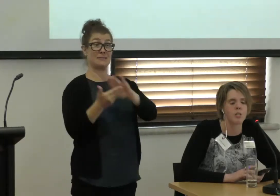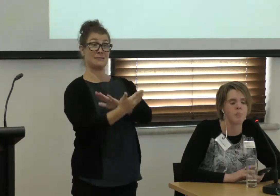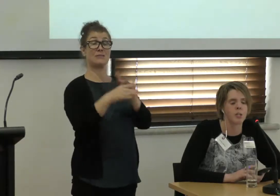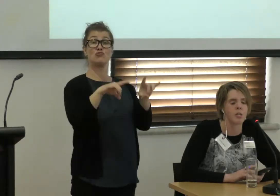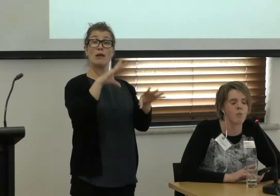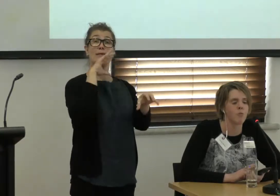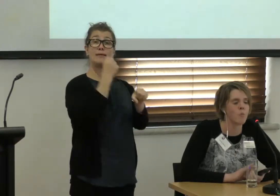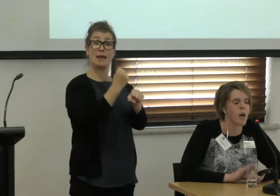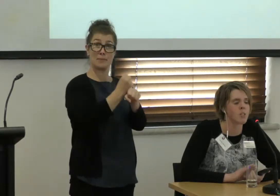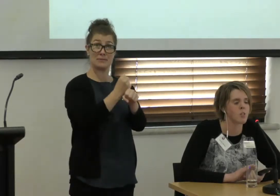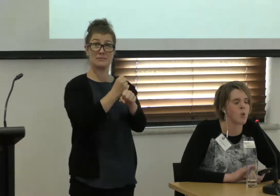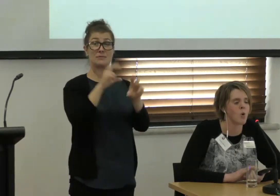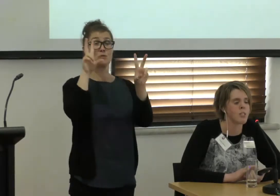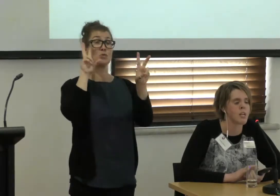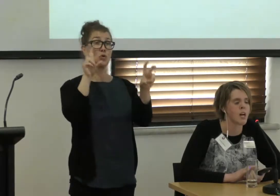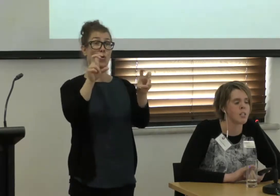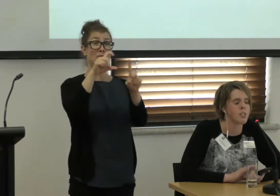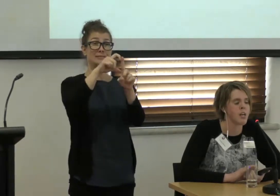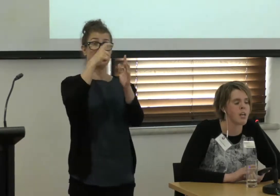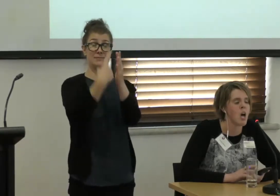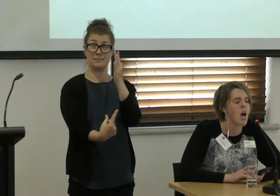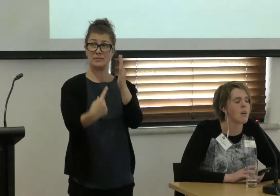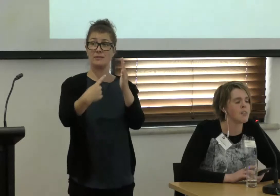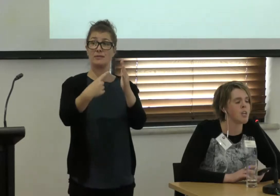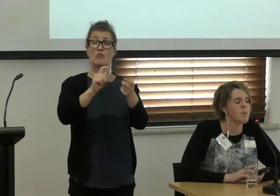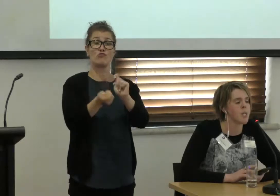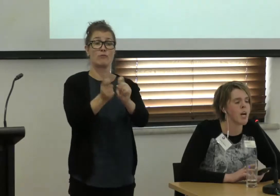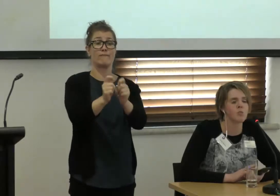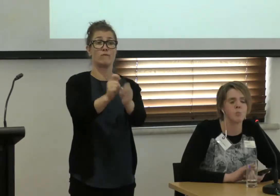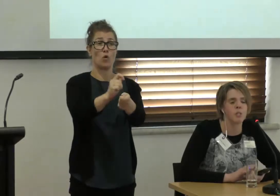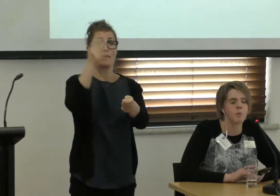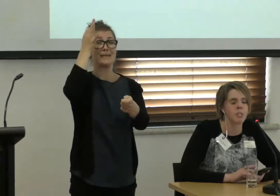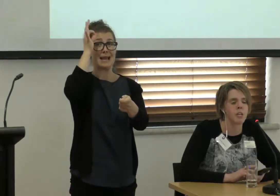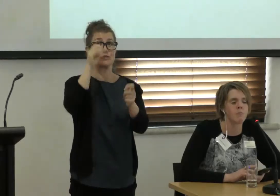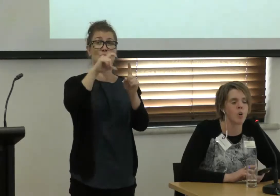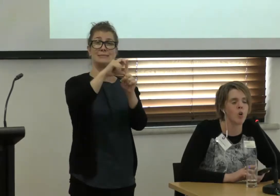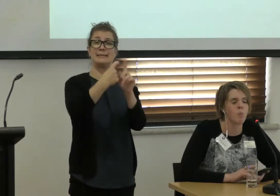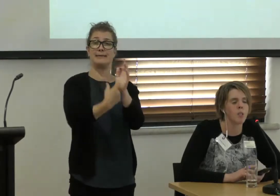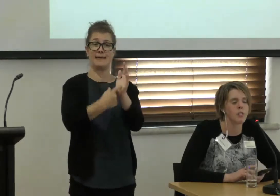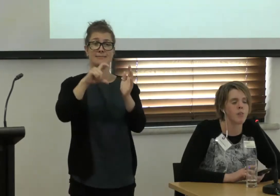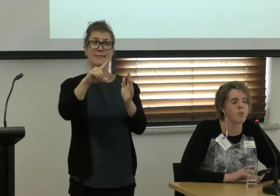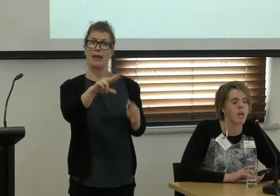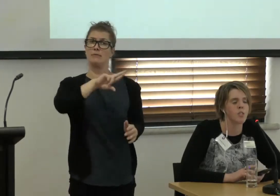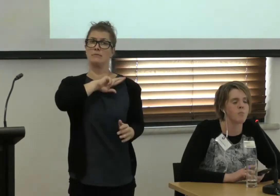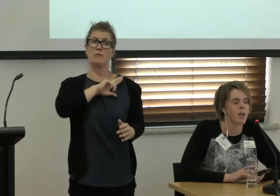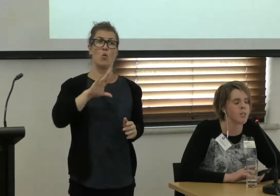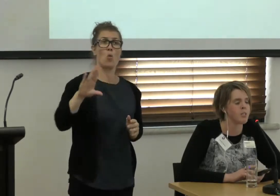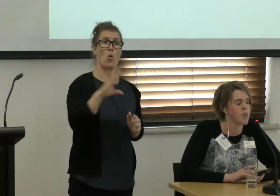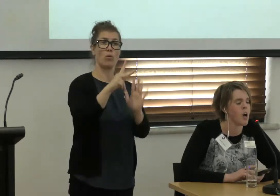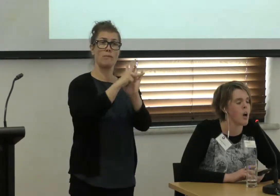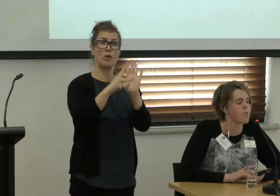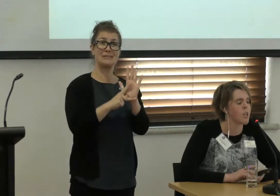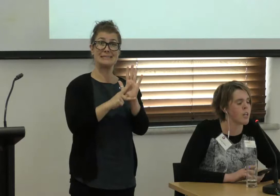the Disability Reform Council, or DRC, and this committee has responsibility for all policy